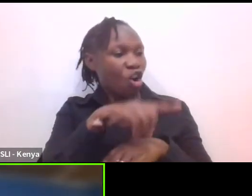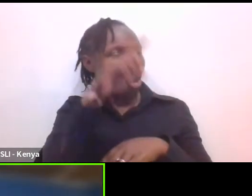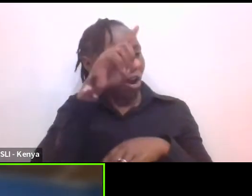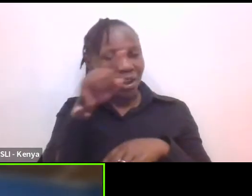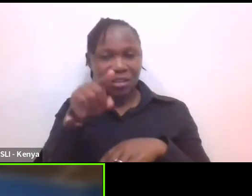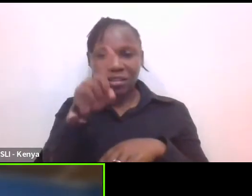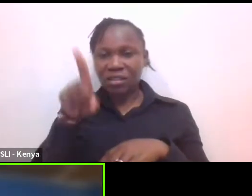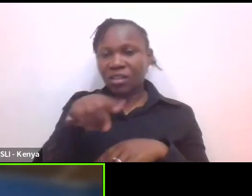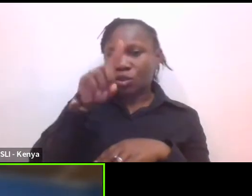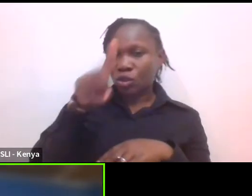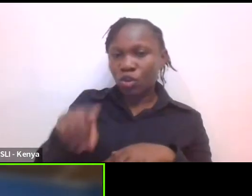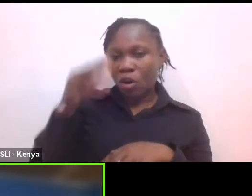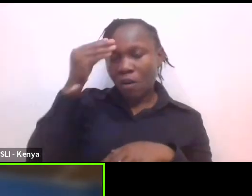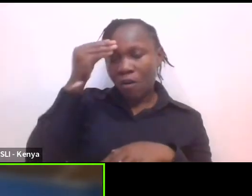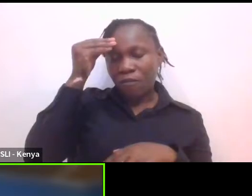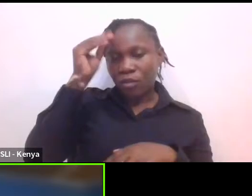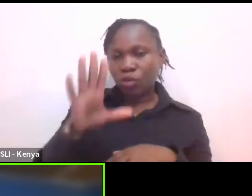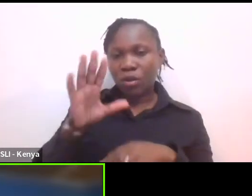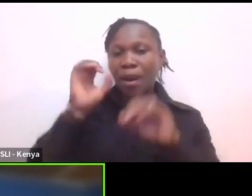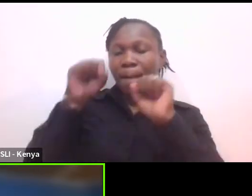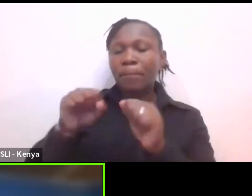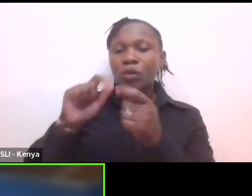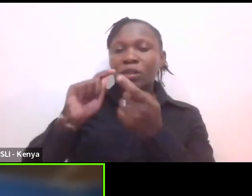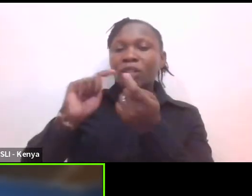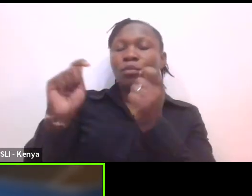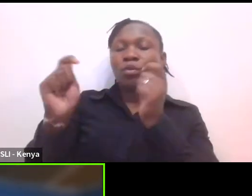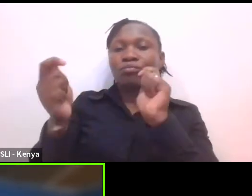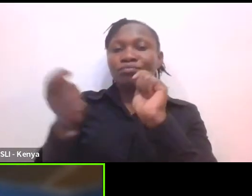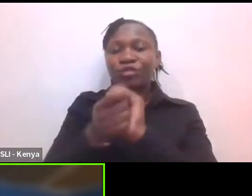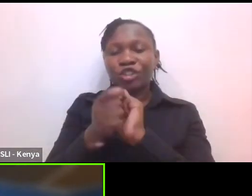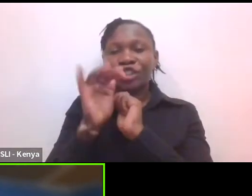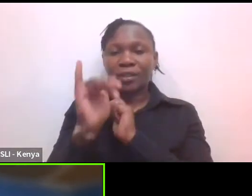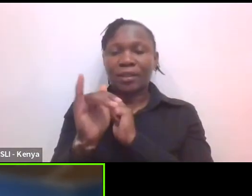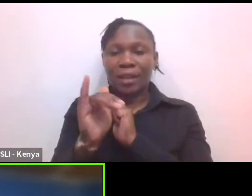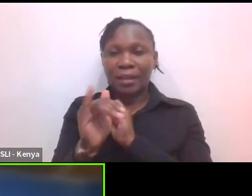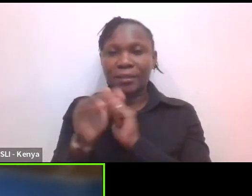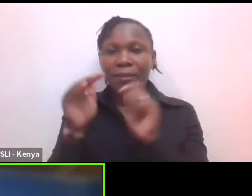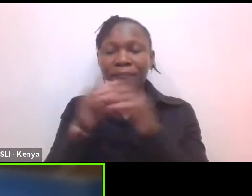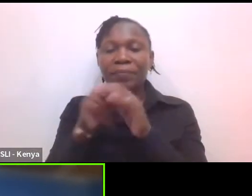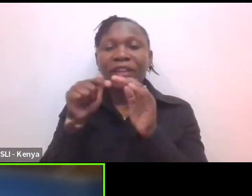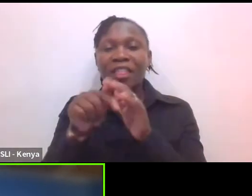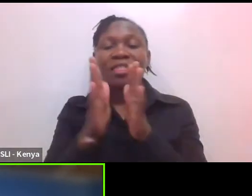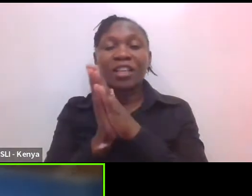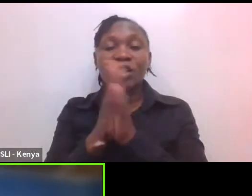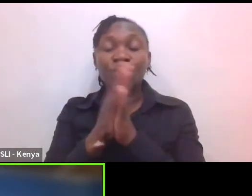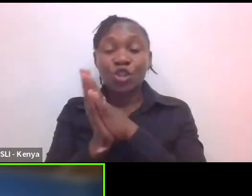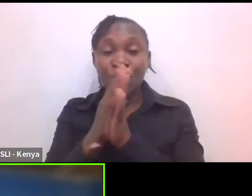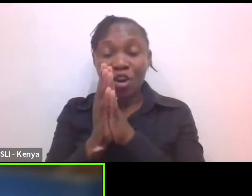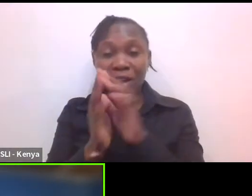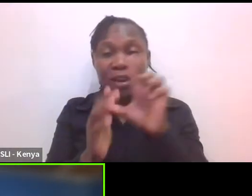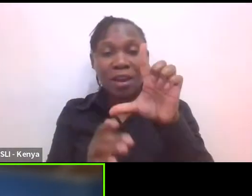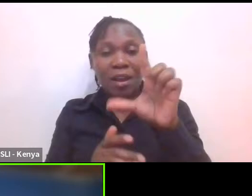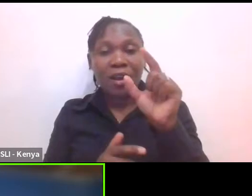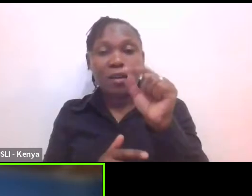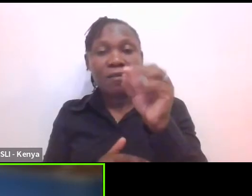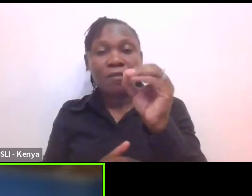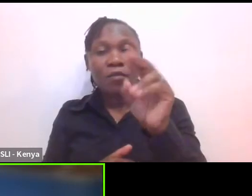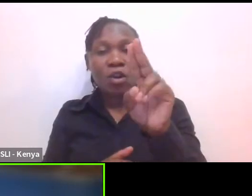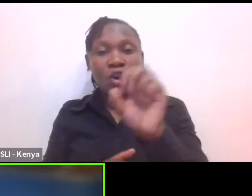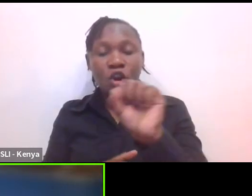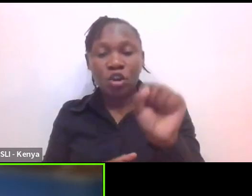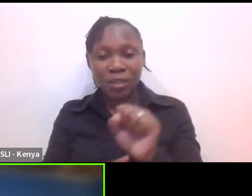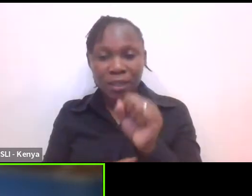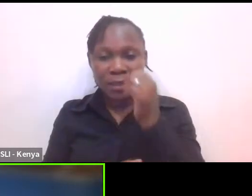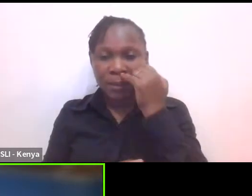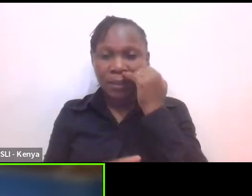can we change that? So anyway, in this story. She grows up being told, well, you can't dance,